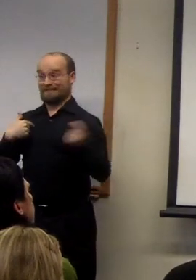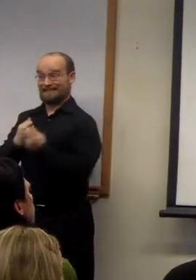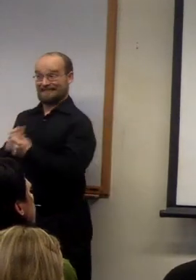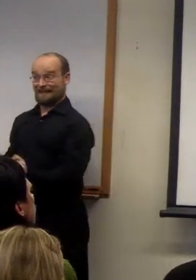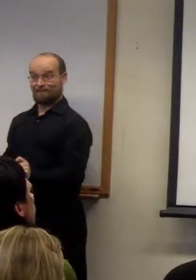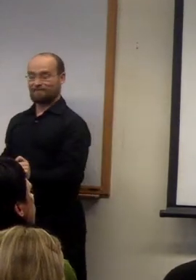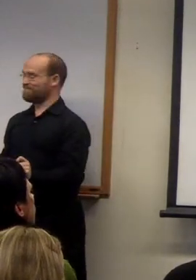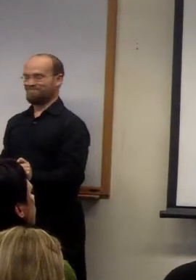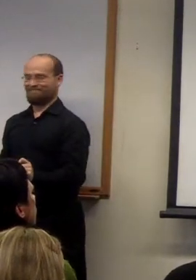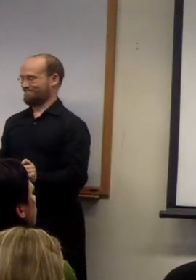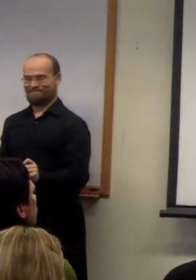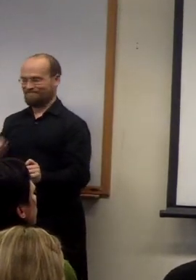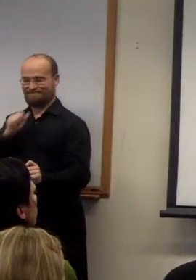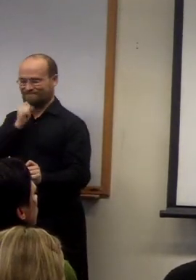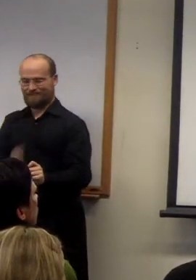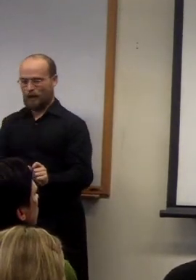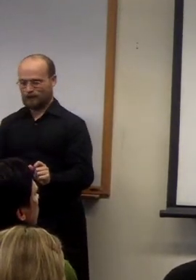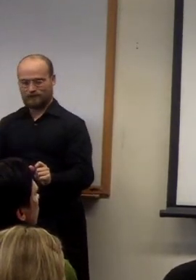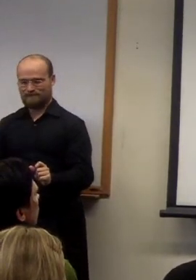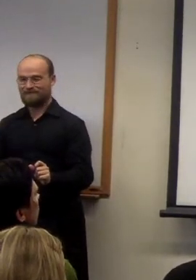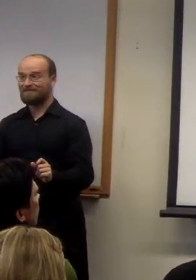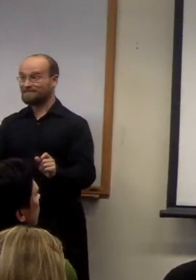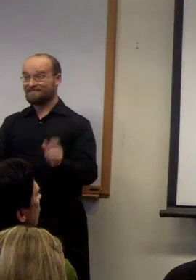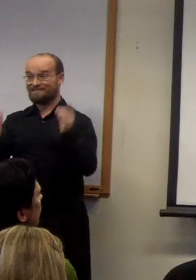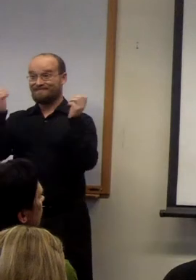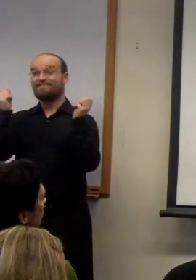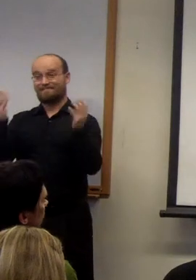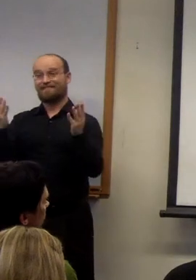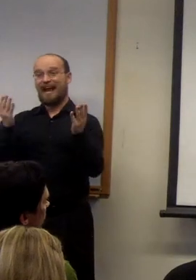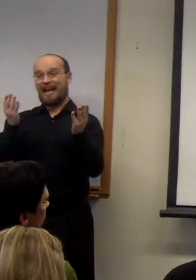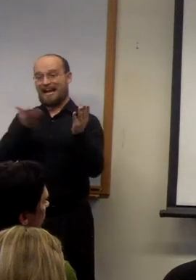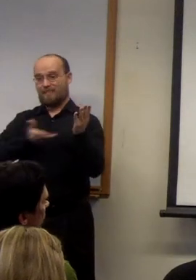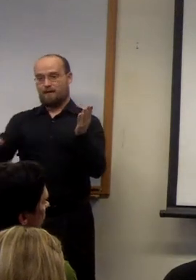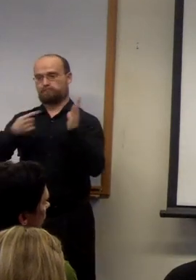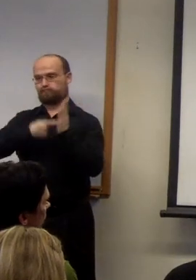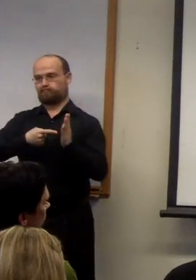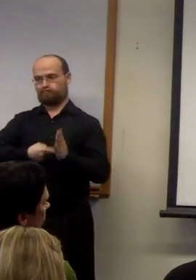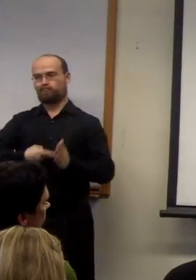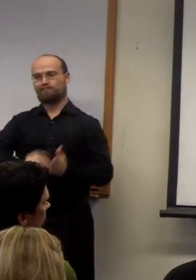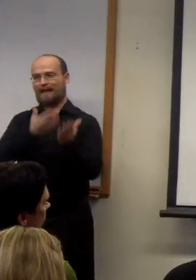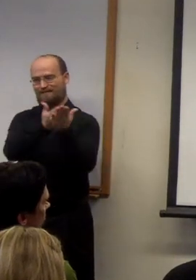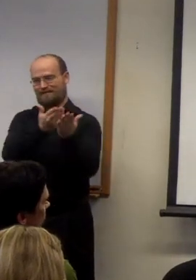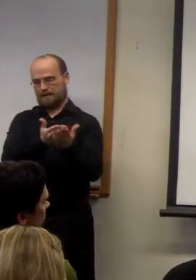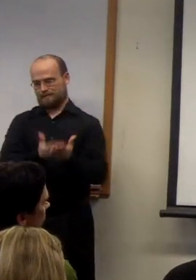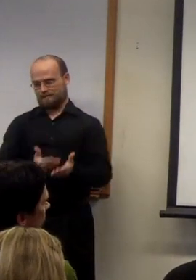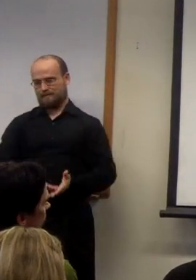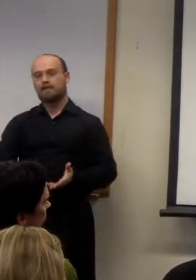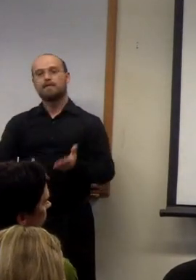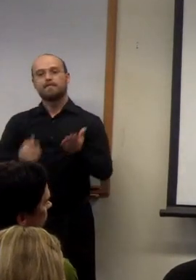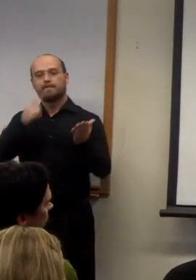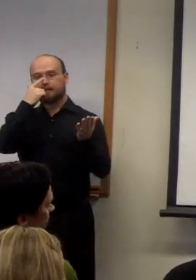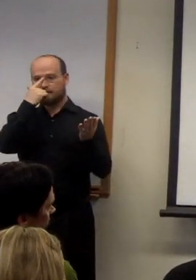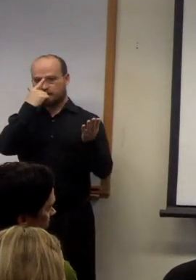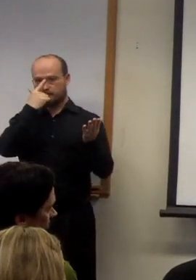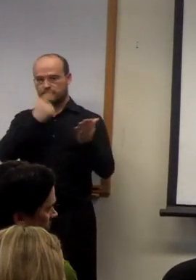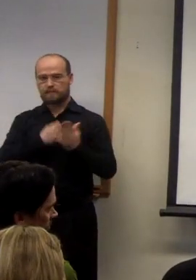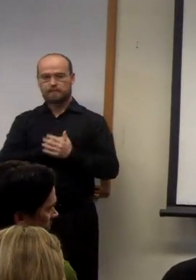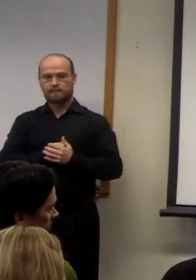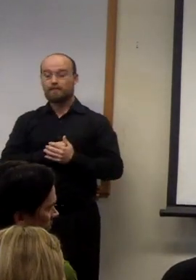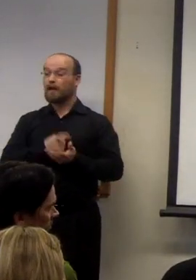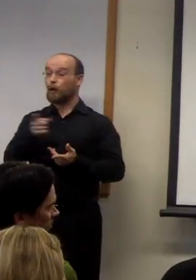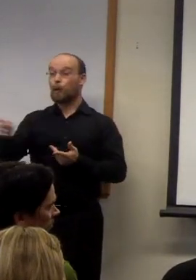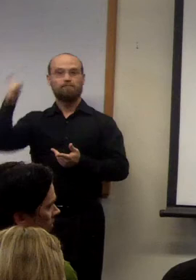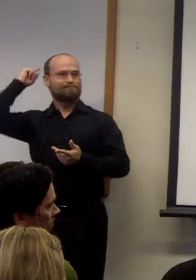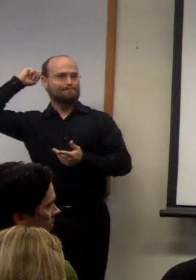of evidence to indicate this, and one particular aspect that I'd like to bring up that I think is one of those things on